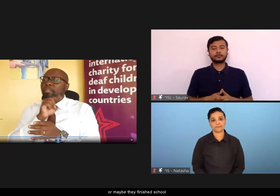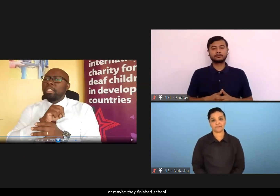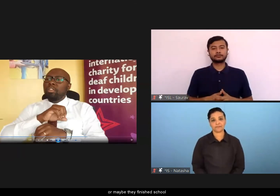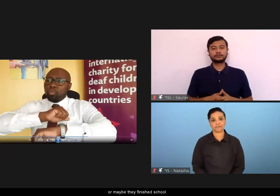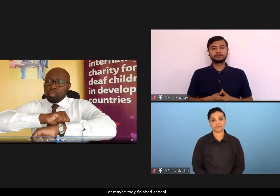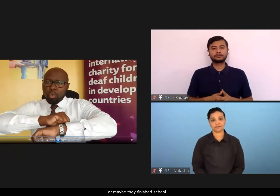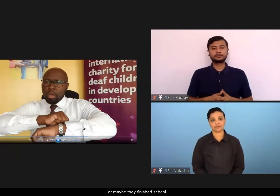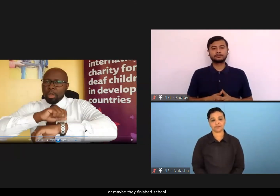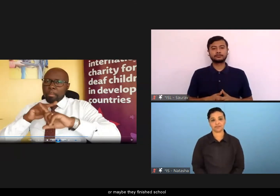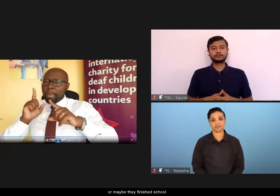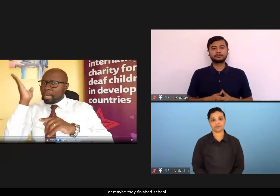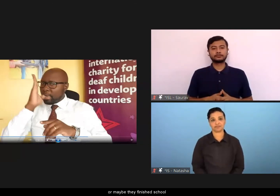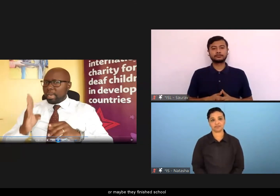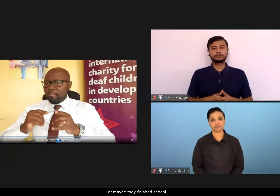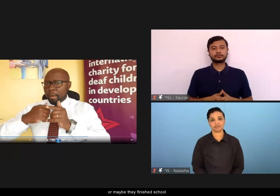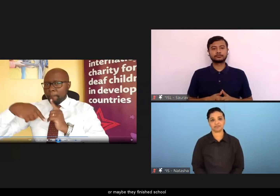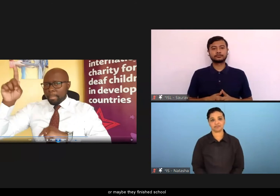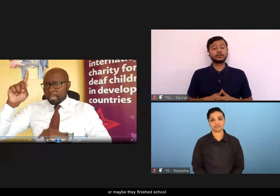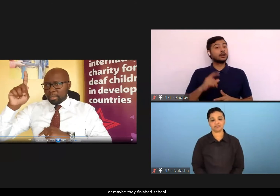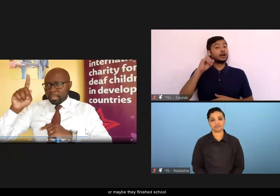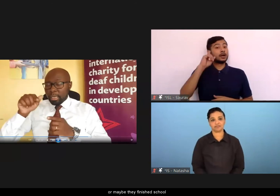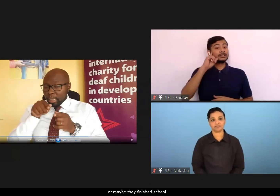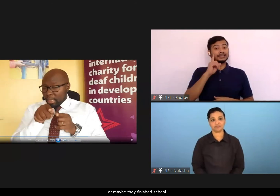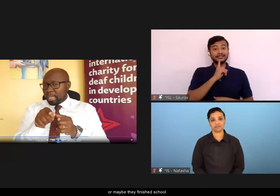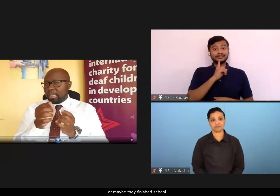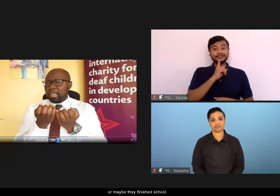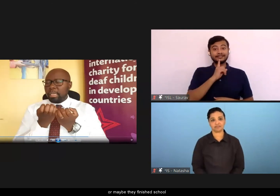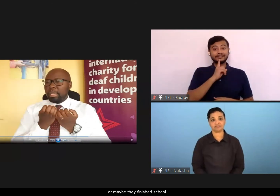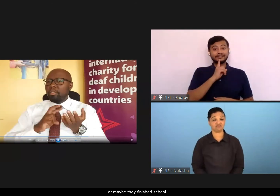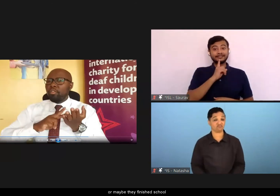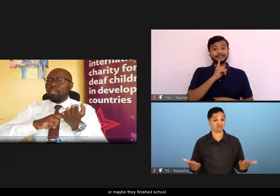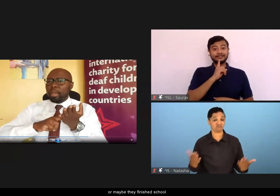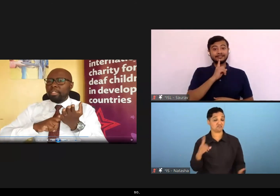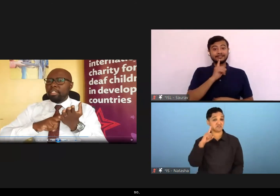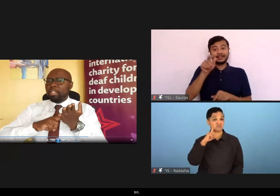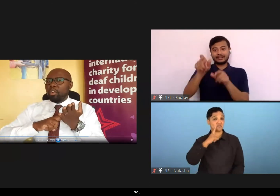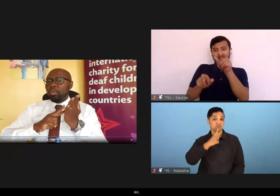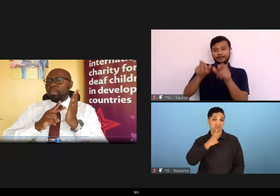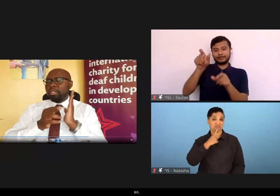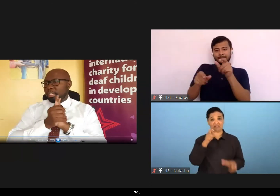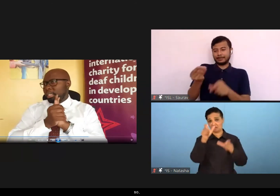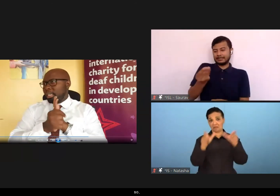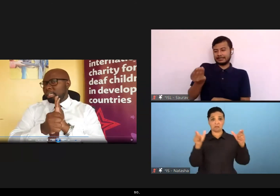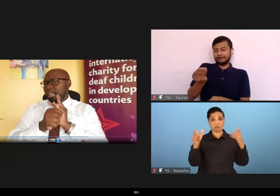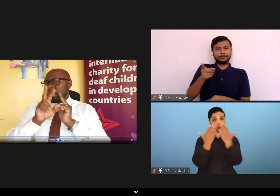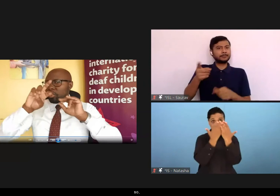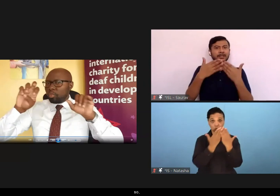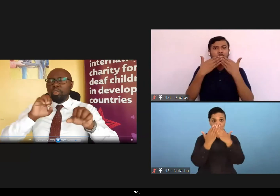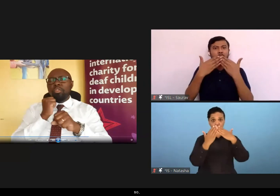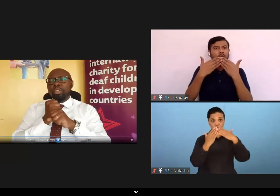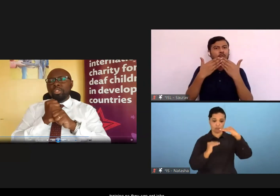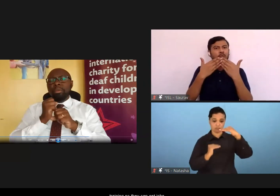who maybe didn't finish school, or maybe they finished school and they never passed well. So we need